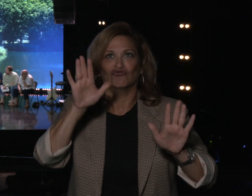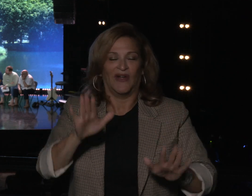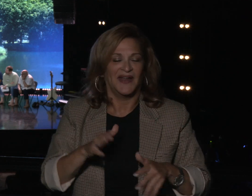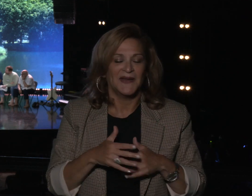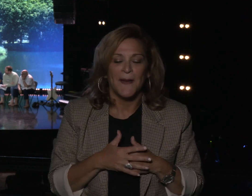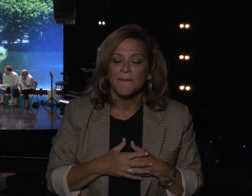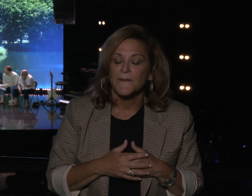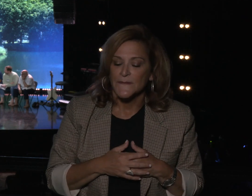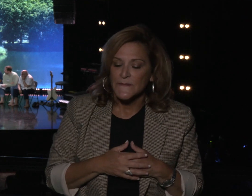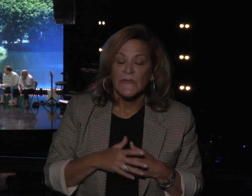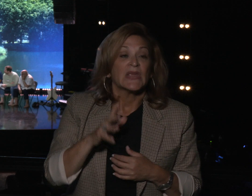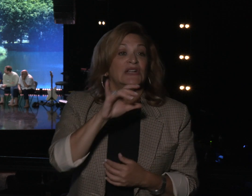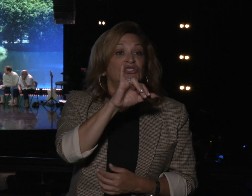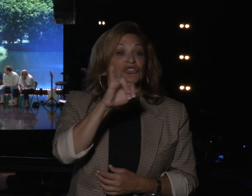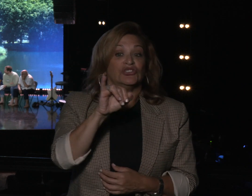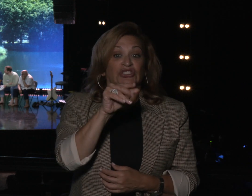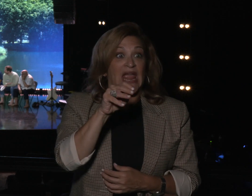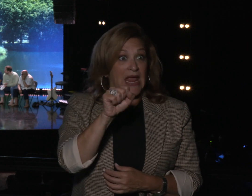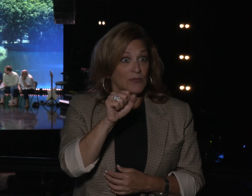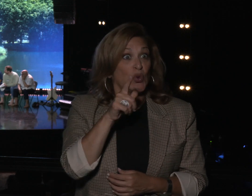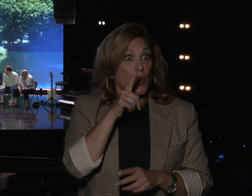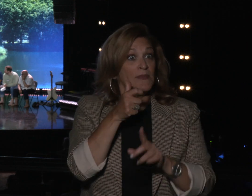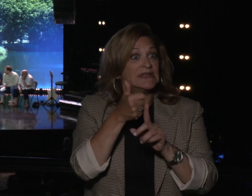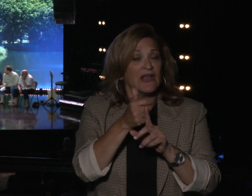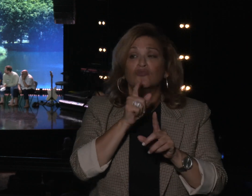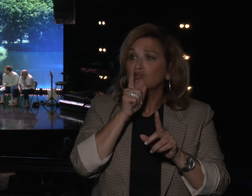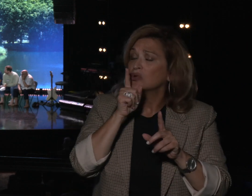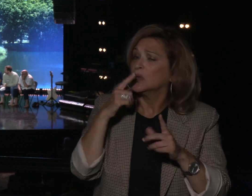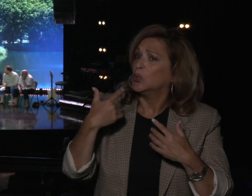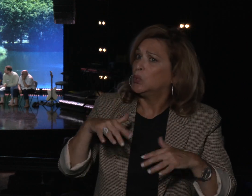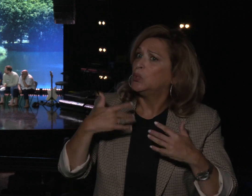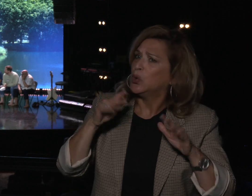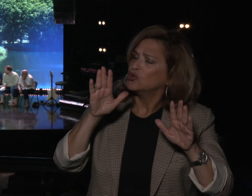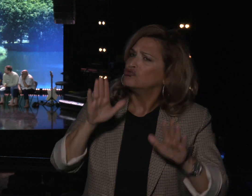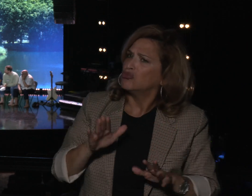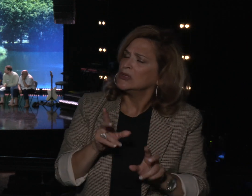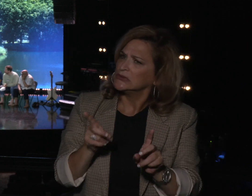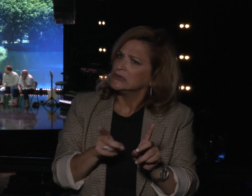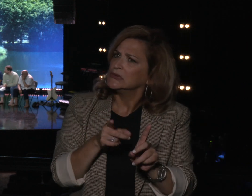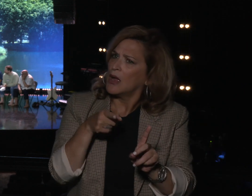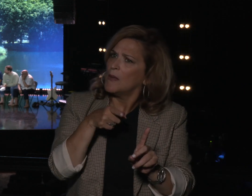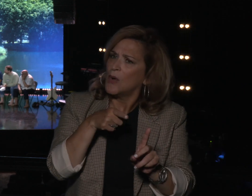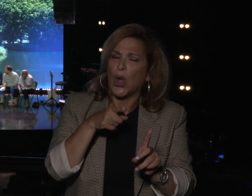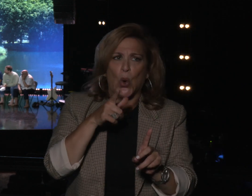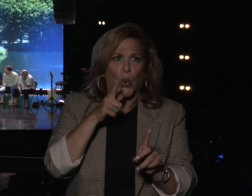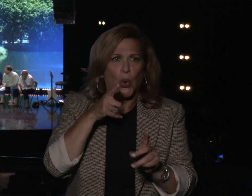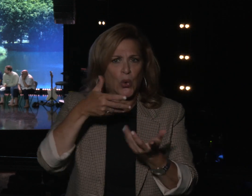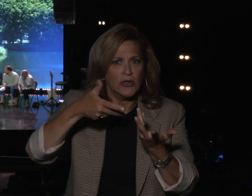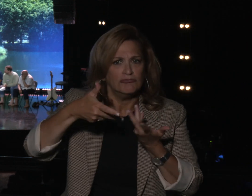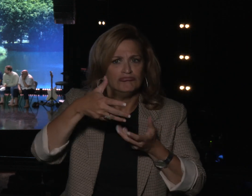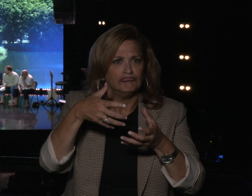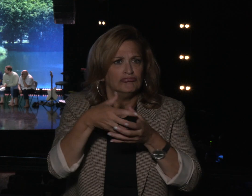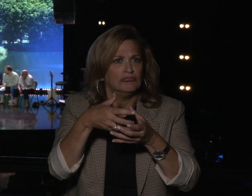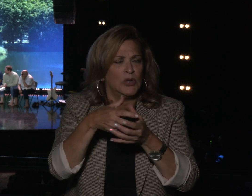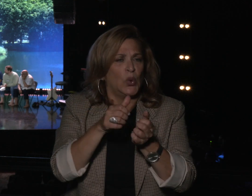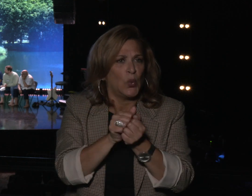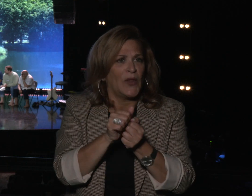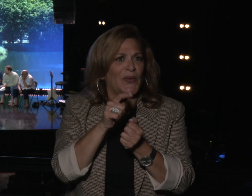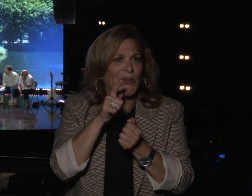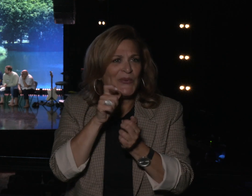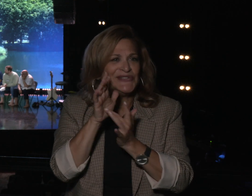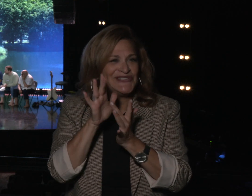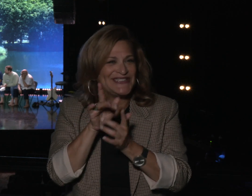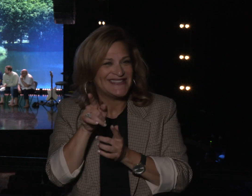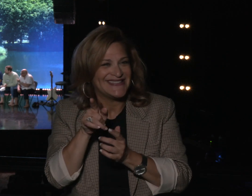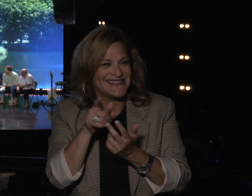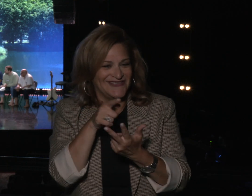so we have James the Great here, who was a great disciple. I mean, he's one of the inner circle, one of the three. It was always Peter, James, and John, and they